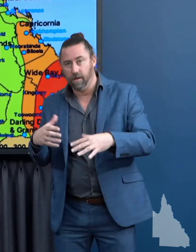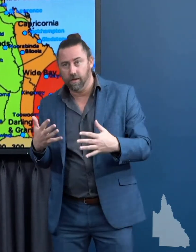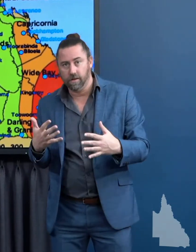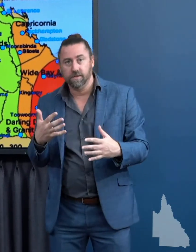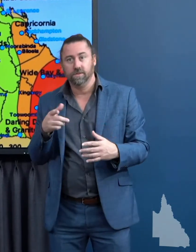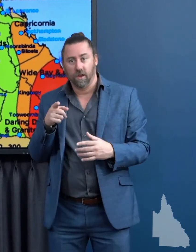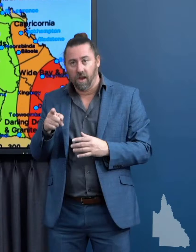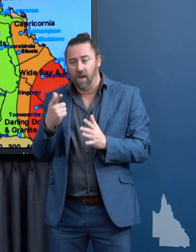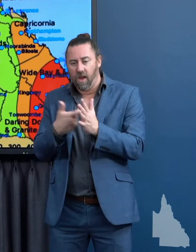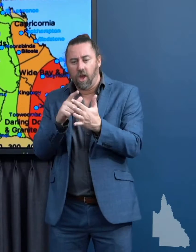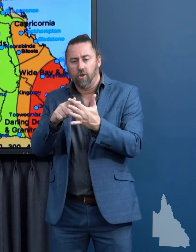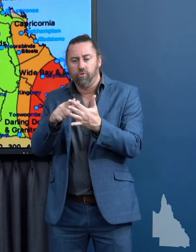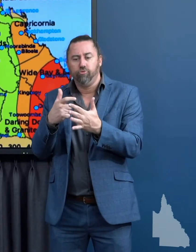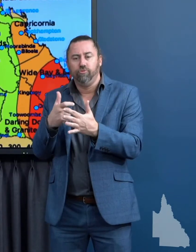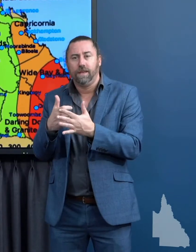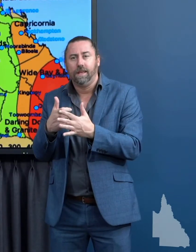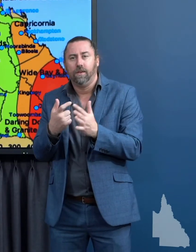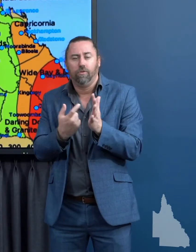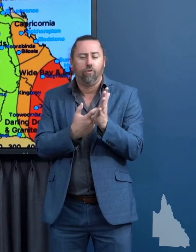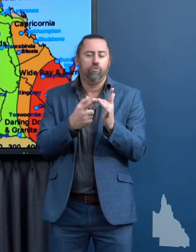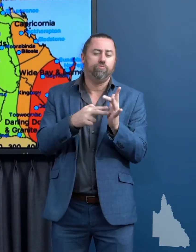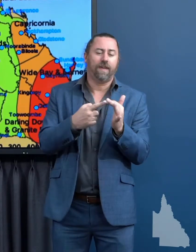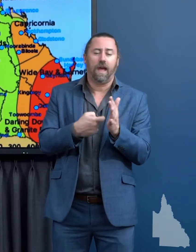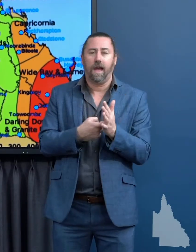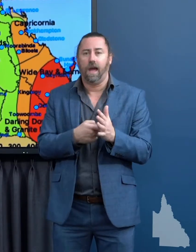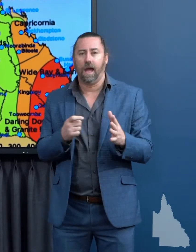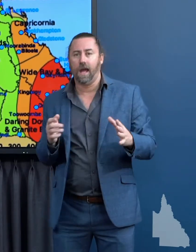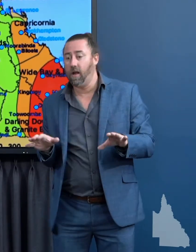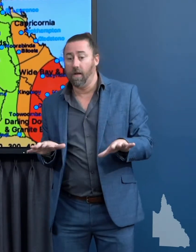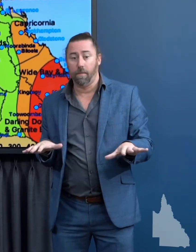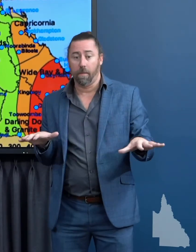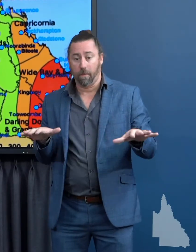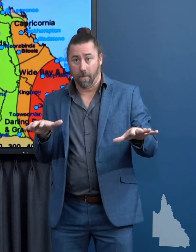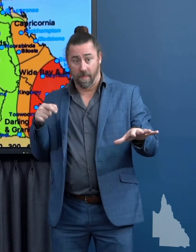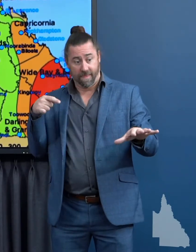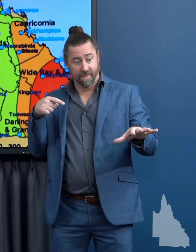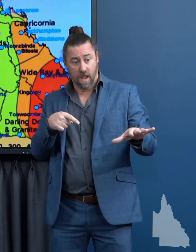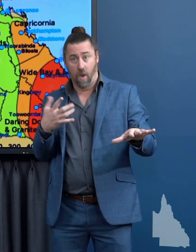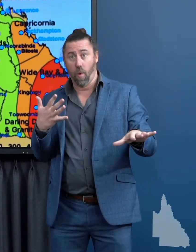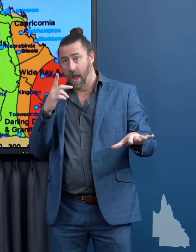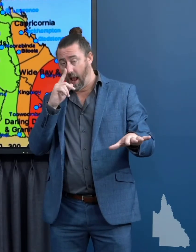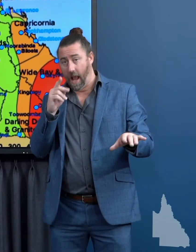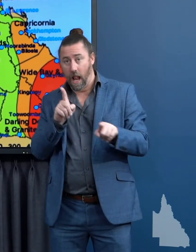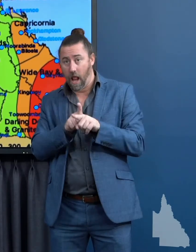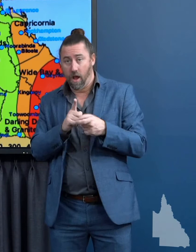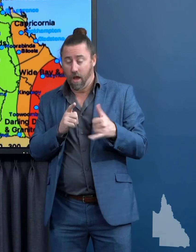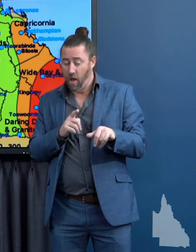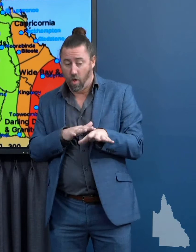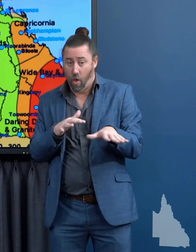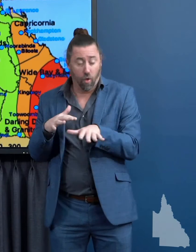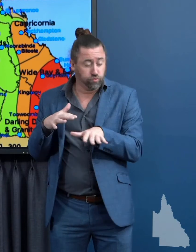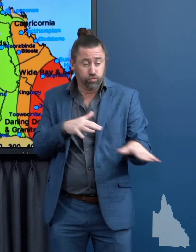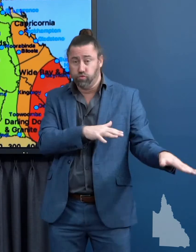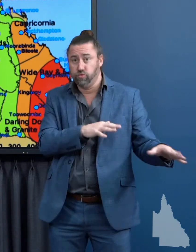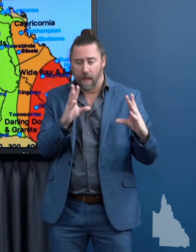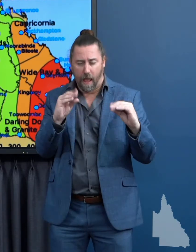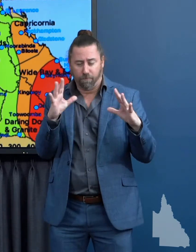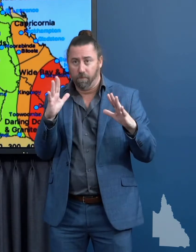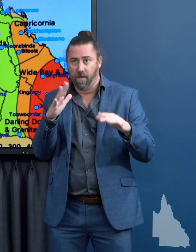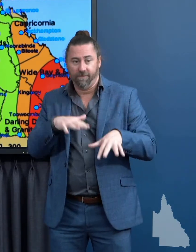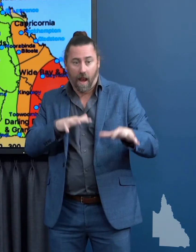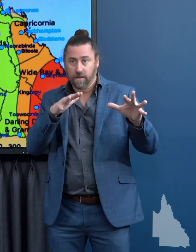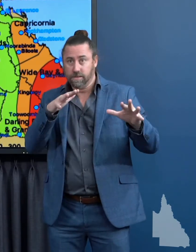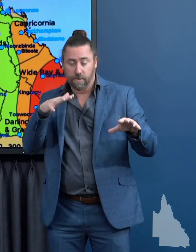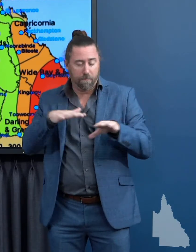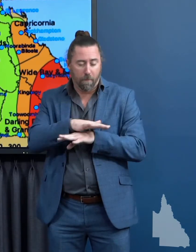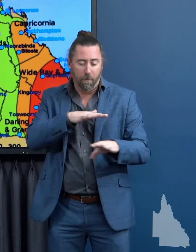and rivers rising, there's also a potential for flash flooding today. So that's flooding with little to no warning